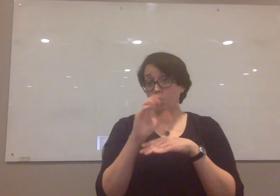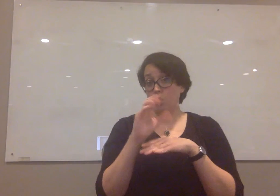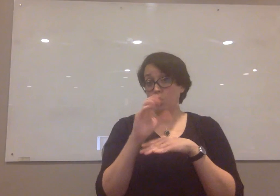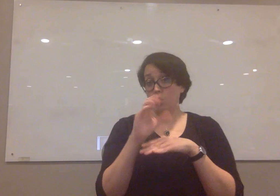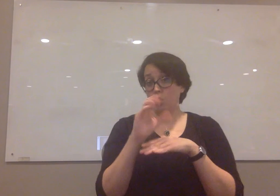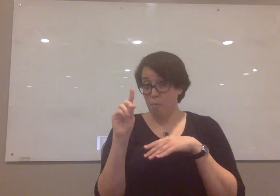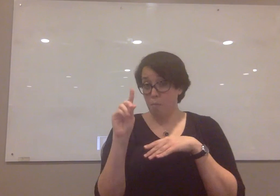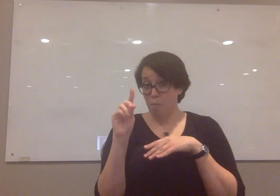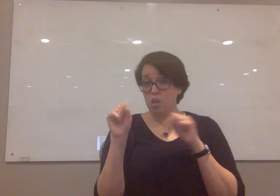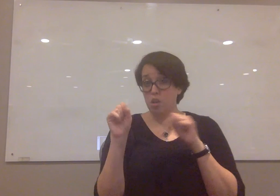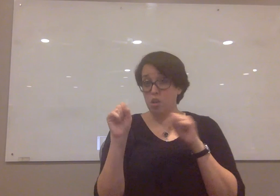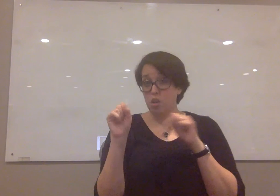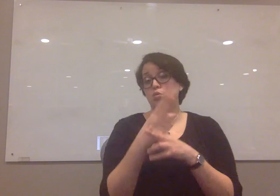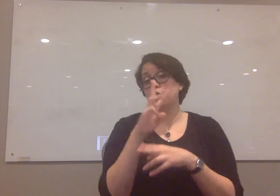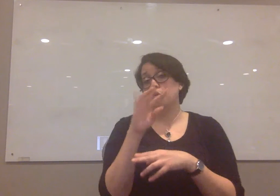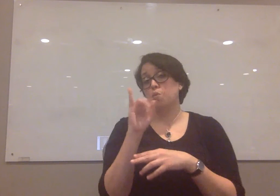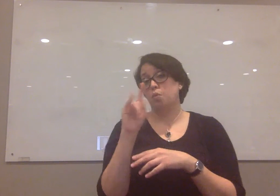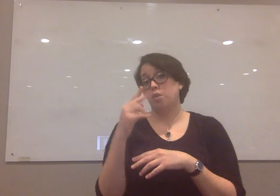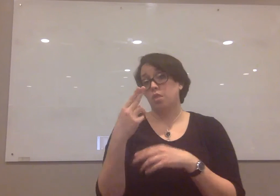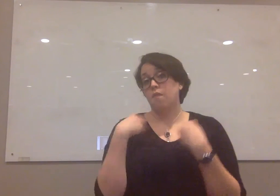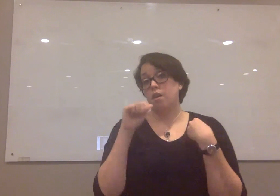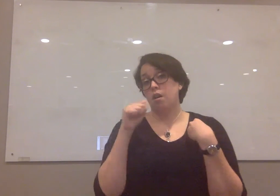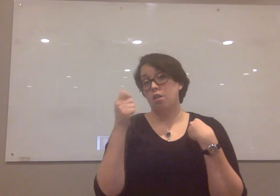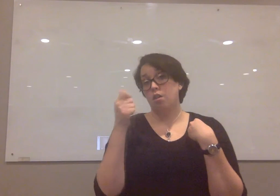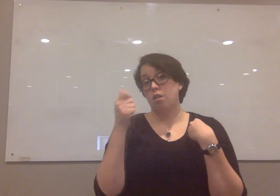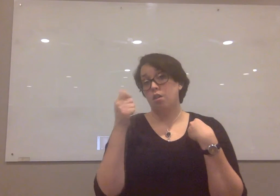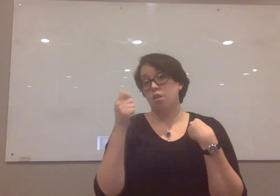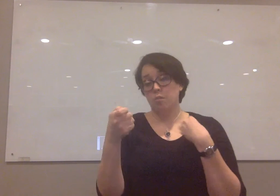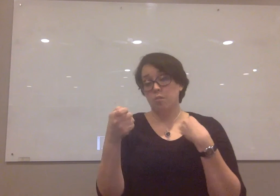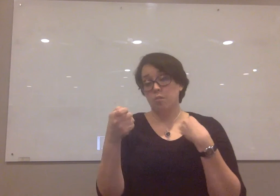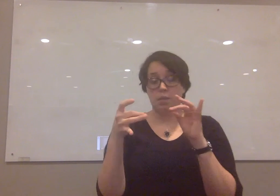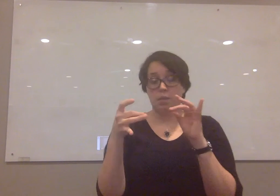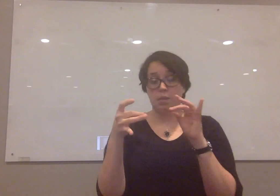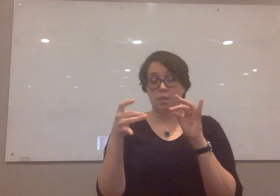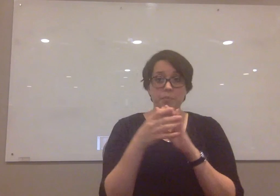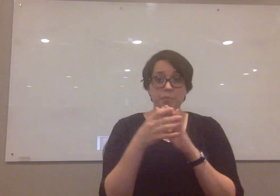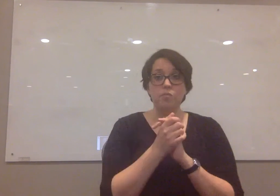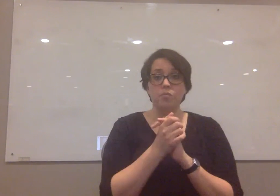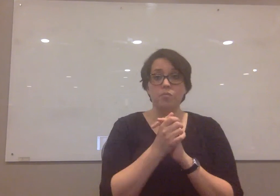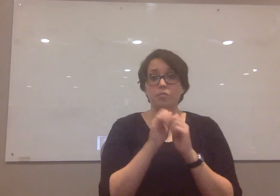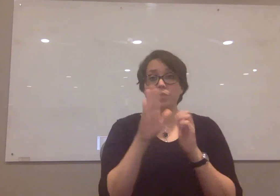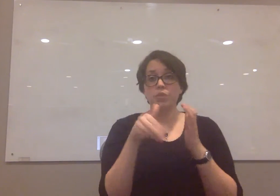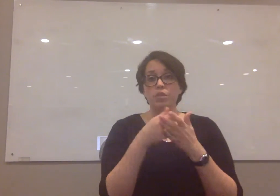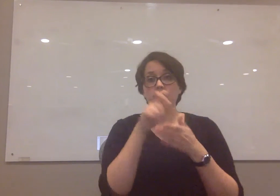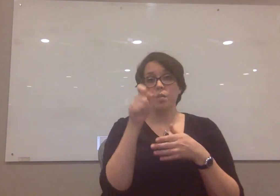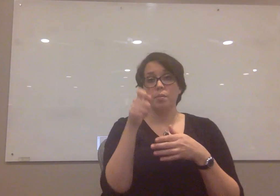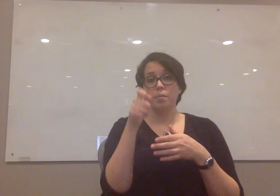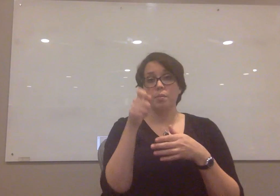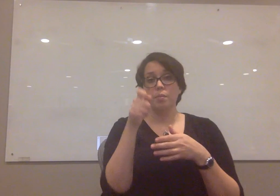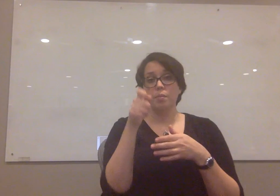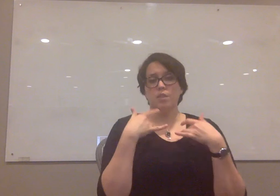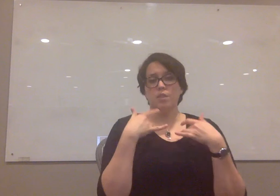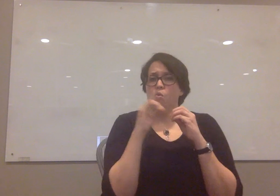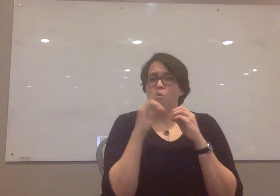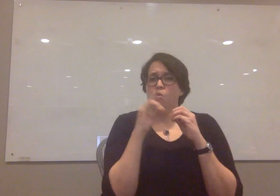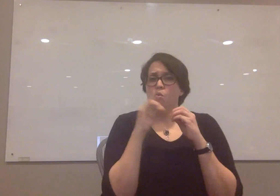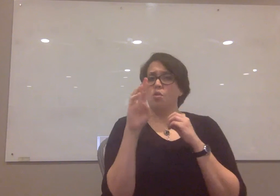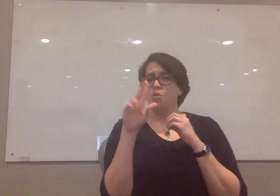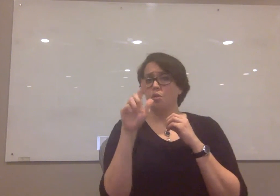in a with by having another comma separated statement. Okay. I would say with all the commas, it feels way more like Erlang, because we got rid